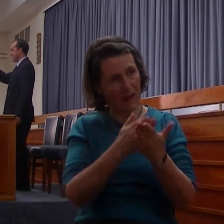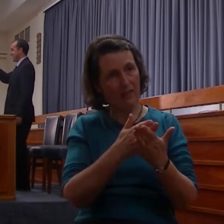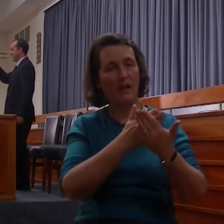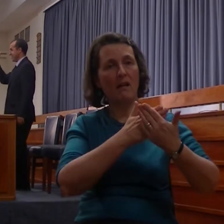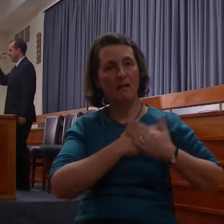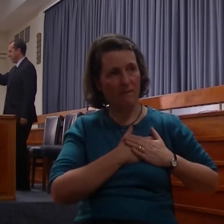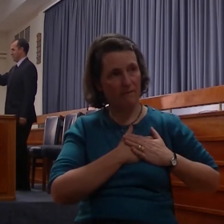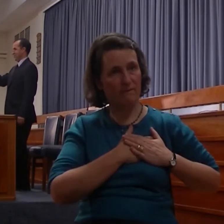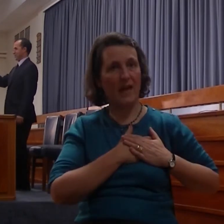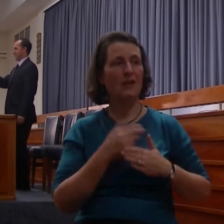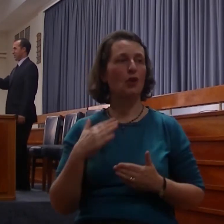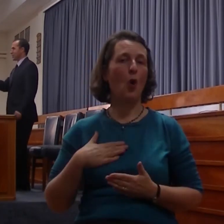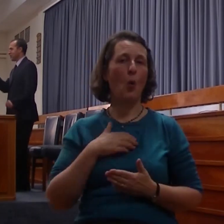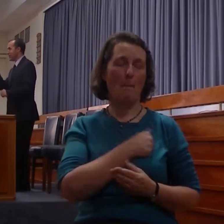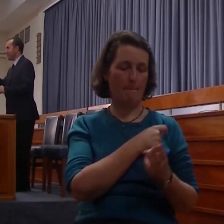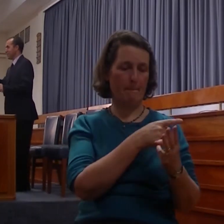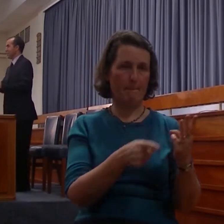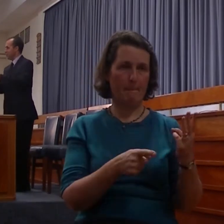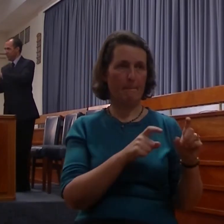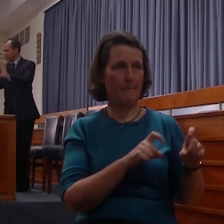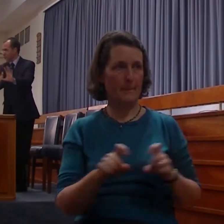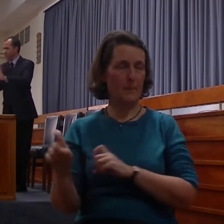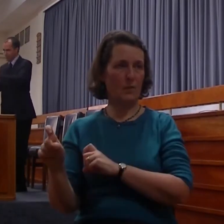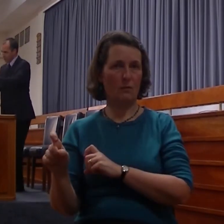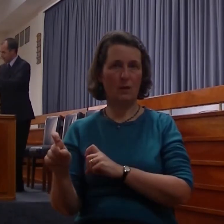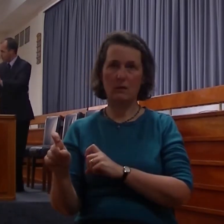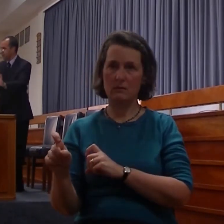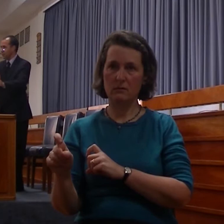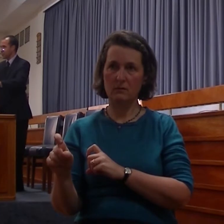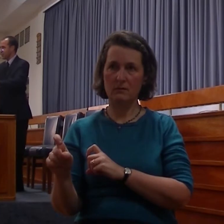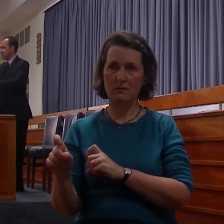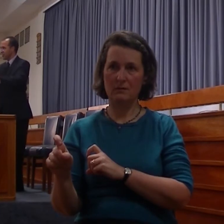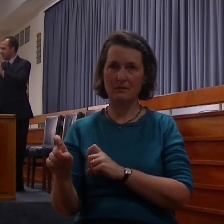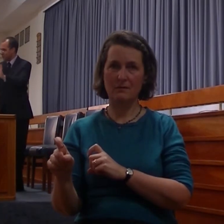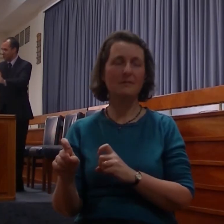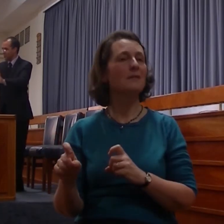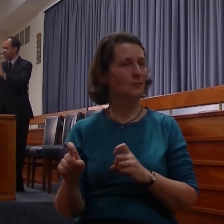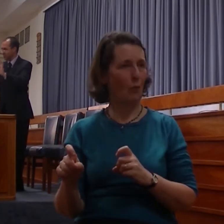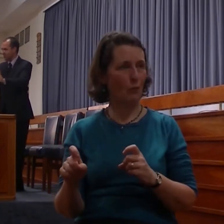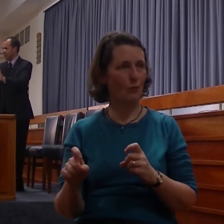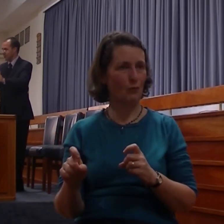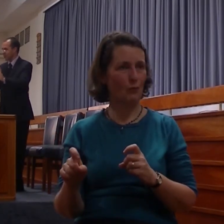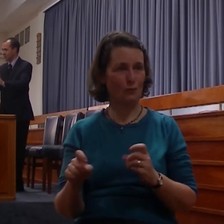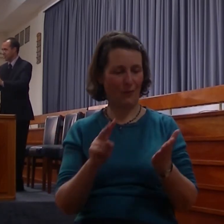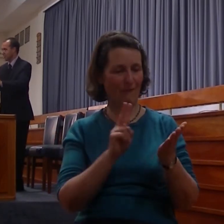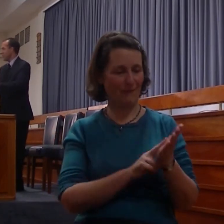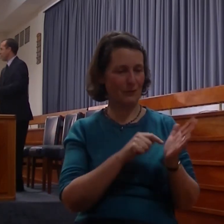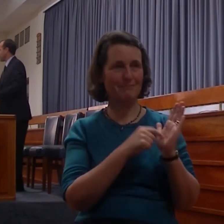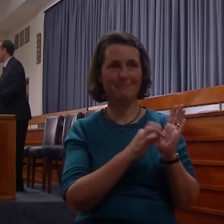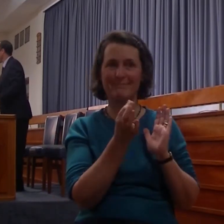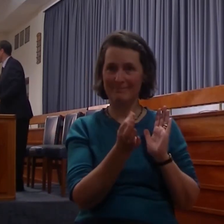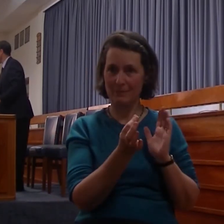Three things remains: faith, love, and hope. So